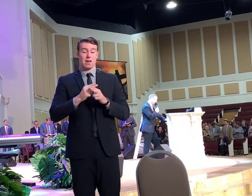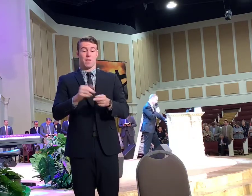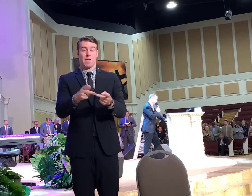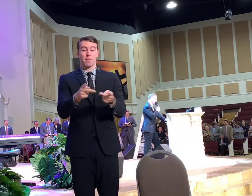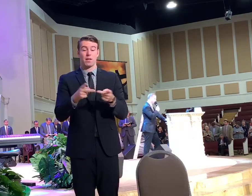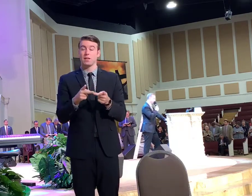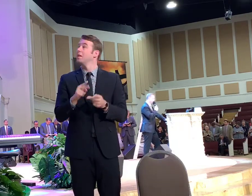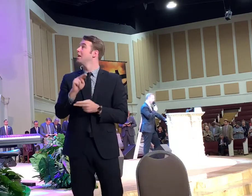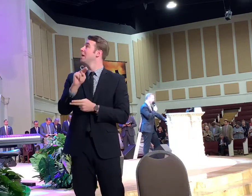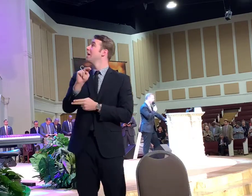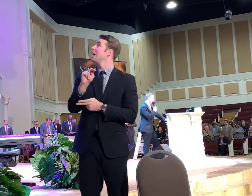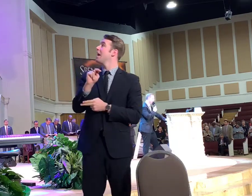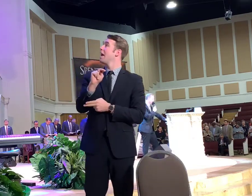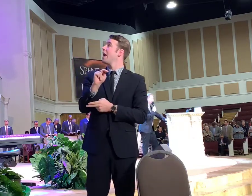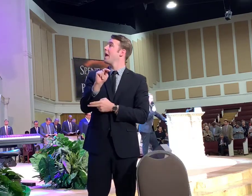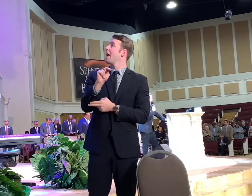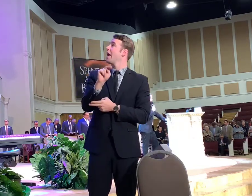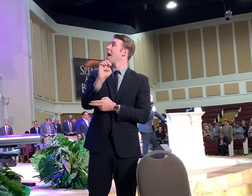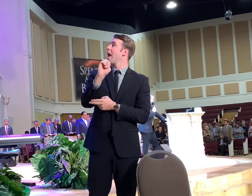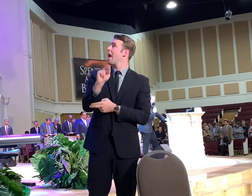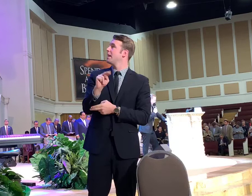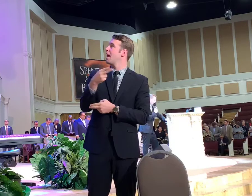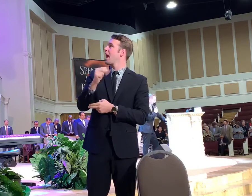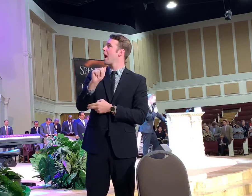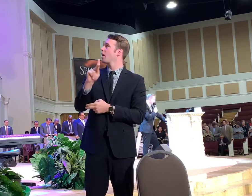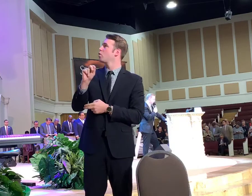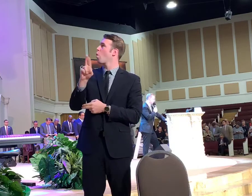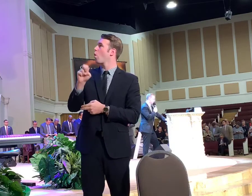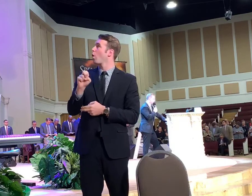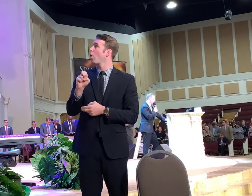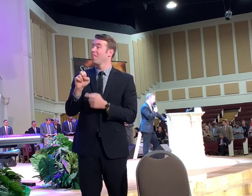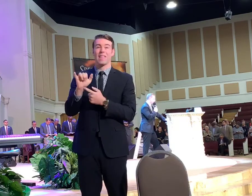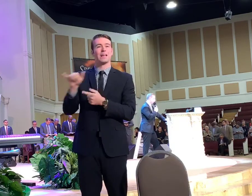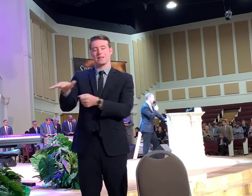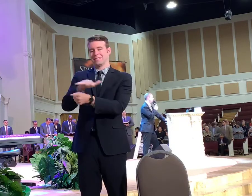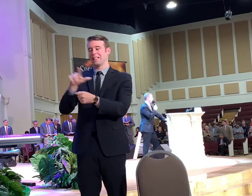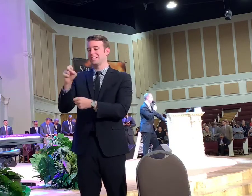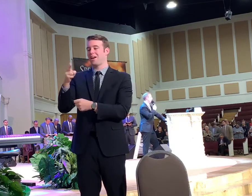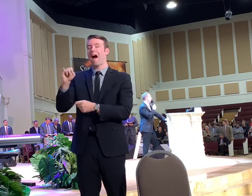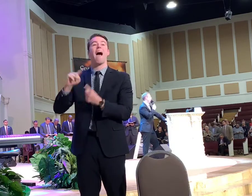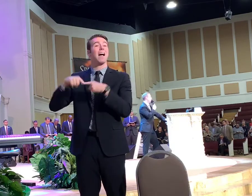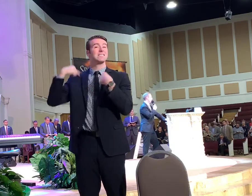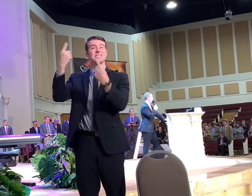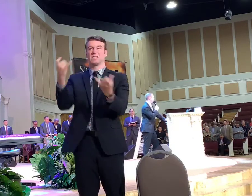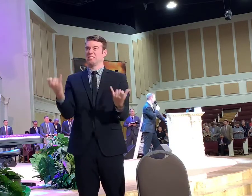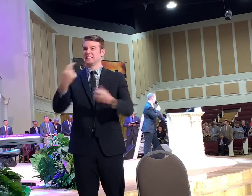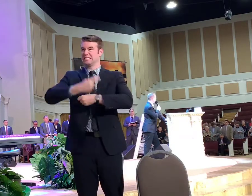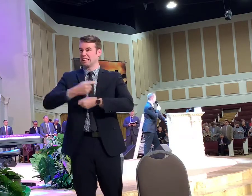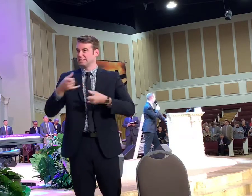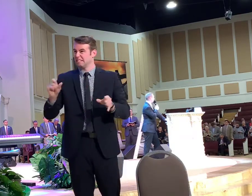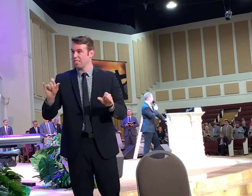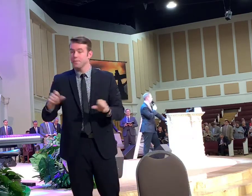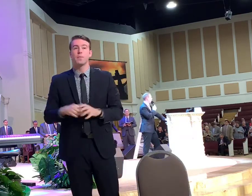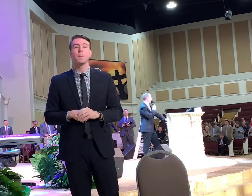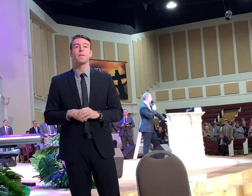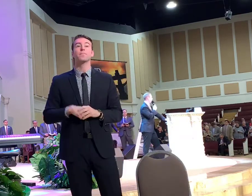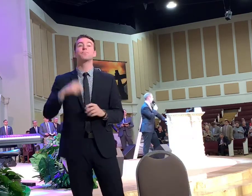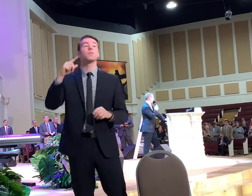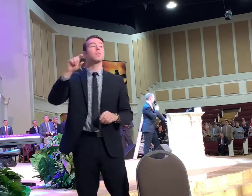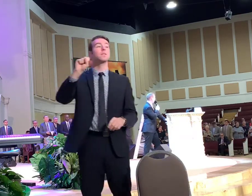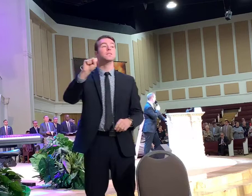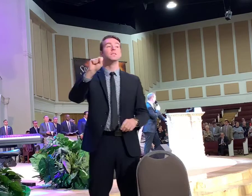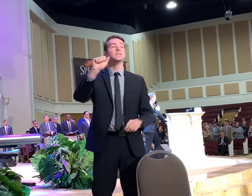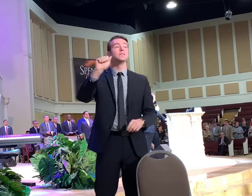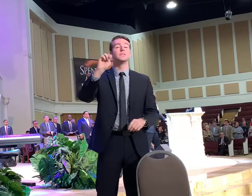thereof En-Hakkor, which is in Lehi, unto this day. Bible lets us know that Samson picked up a jawbone